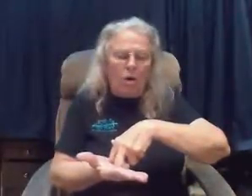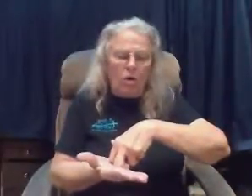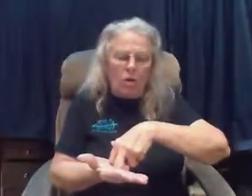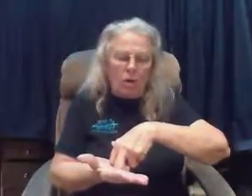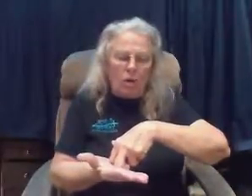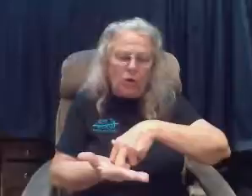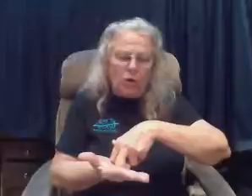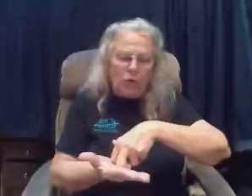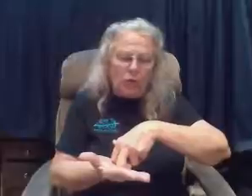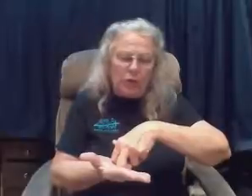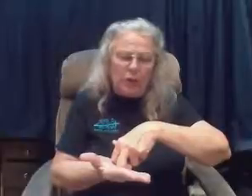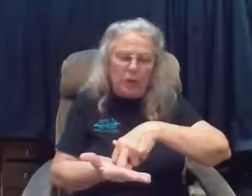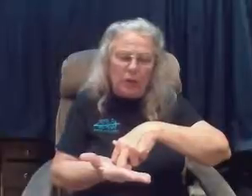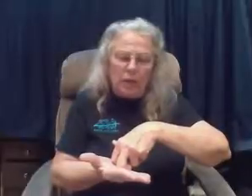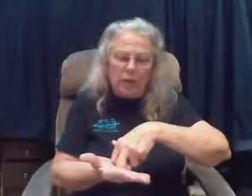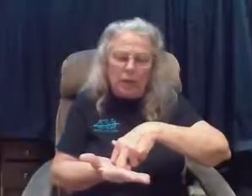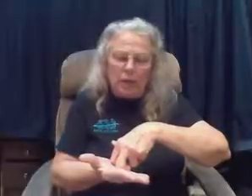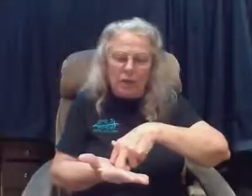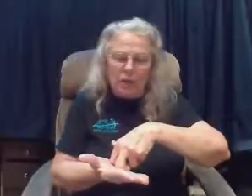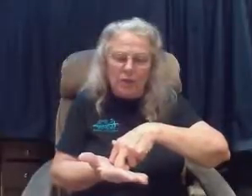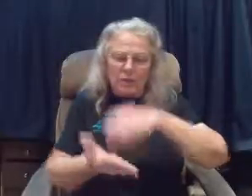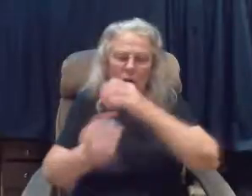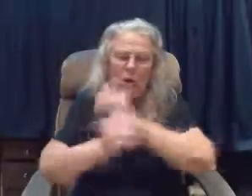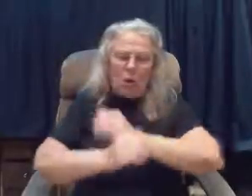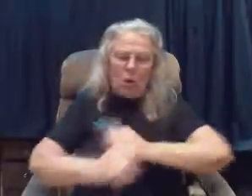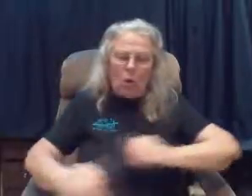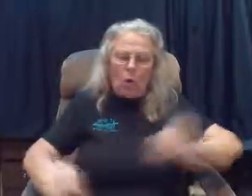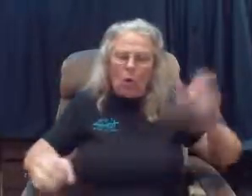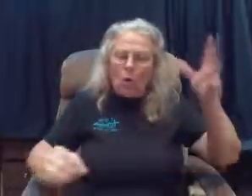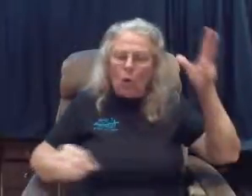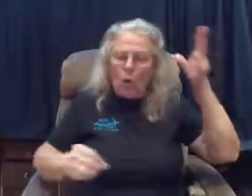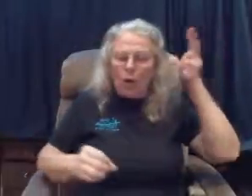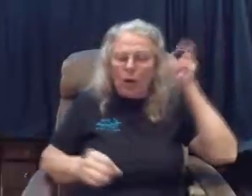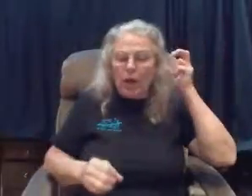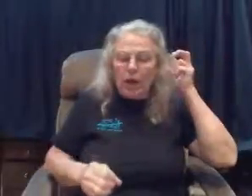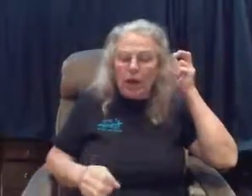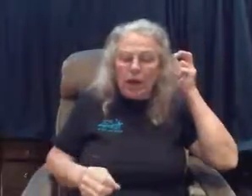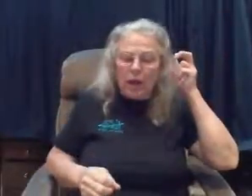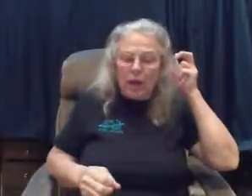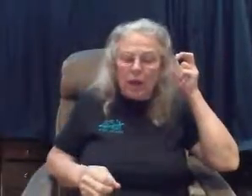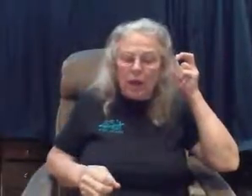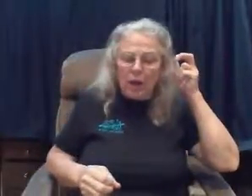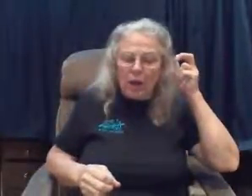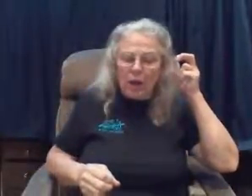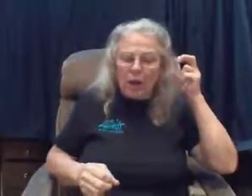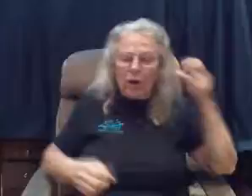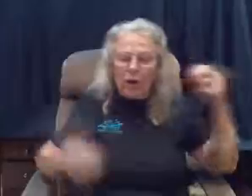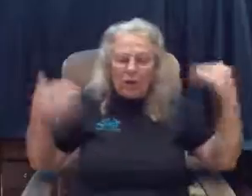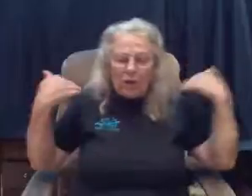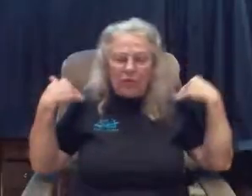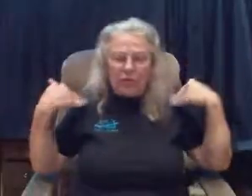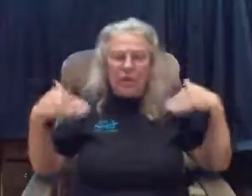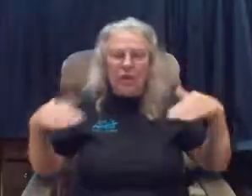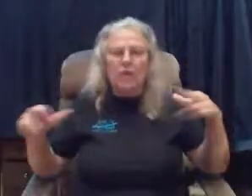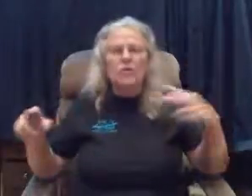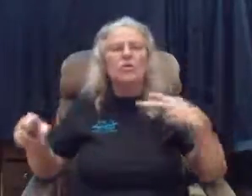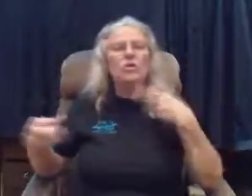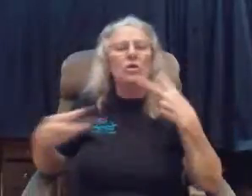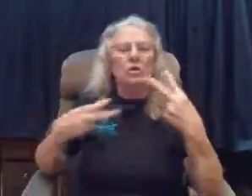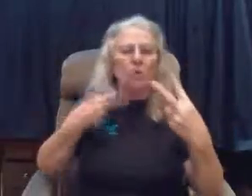Fall on your knees, oh, hear the angel